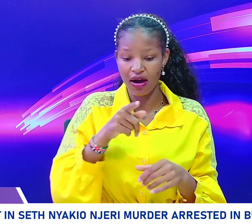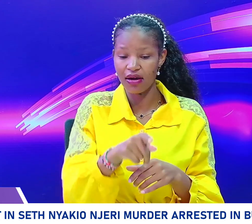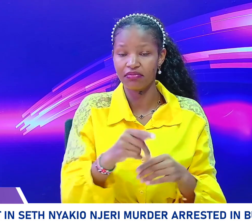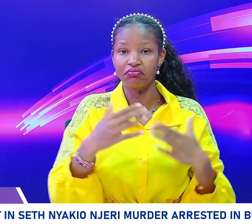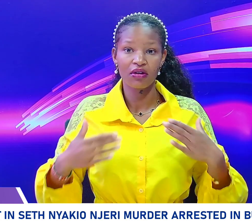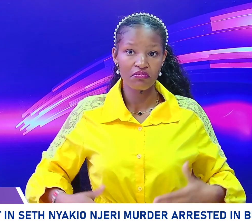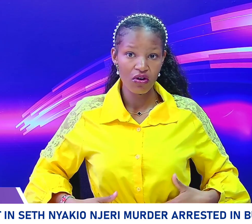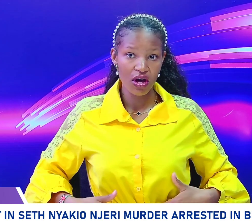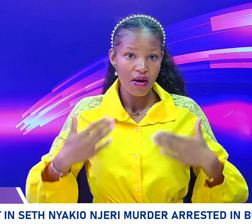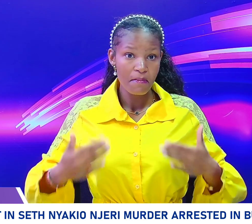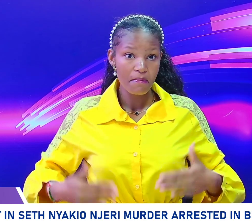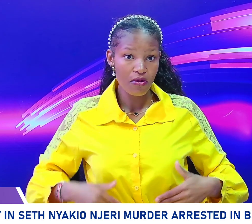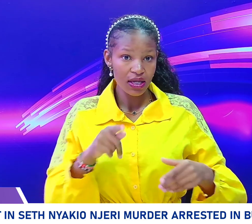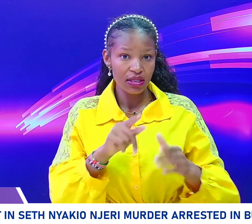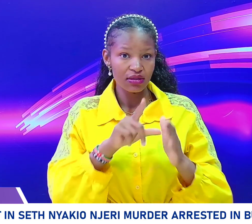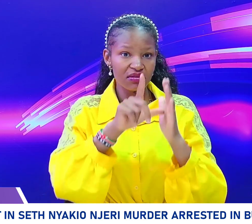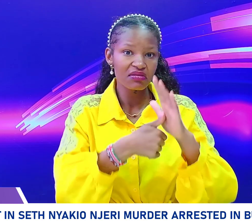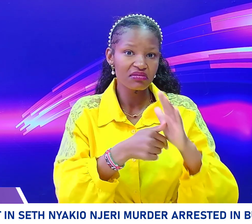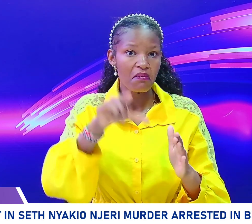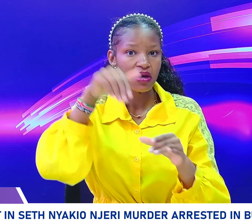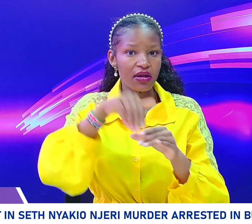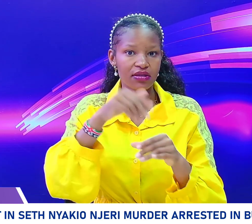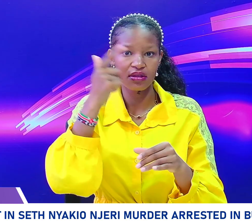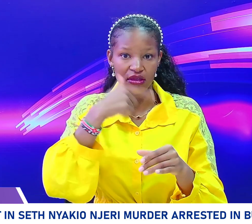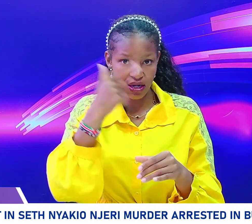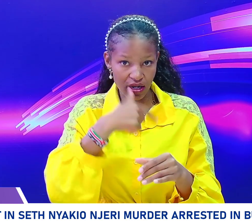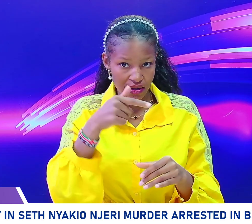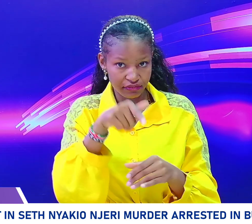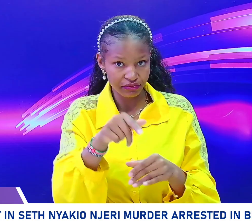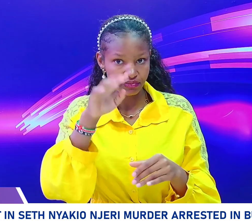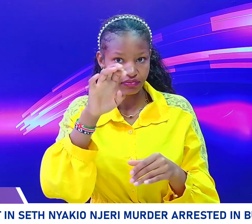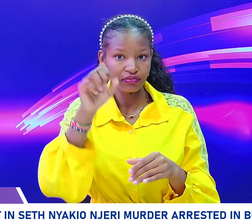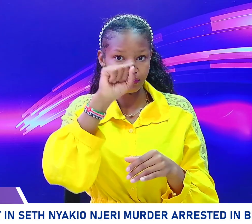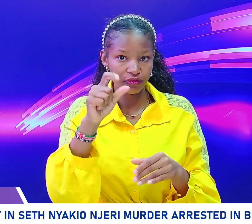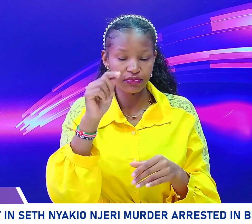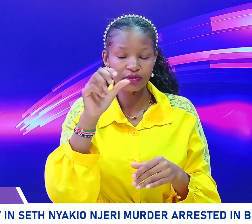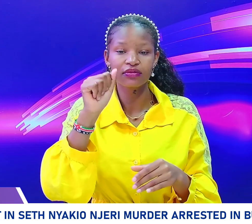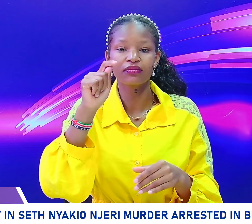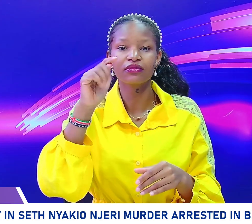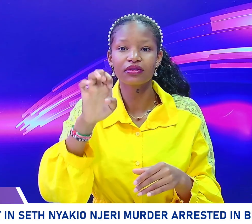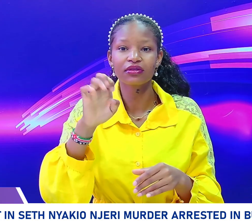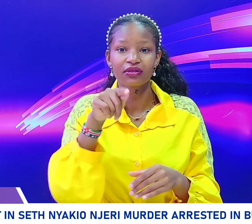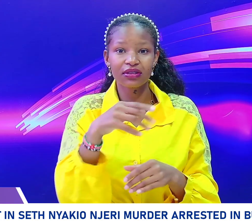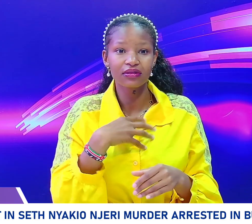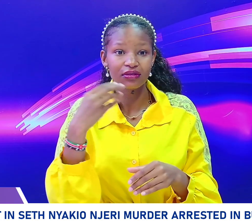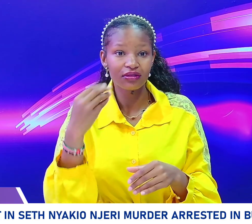Estate, and post-mortem reports indicated she had been assaulted and strangled.